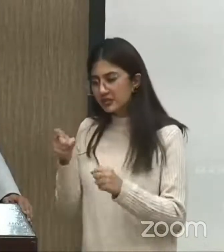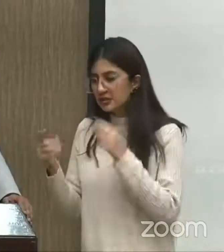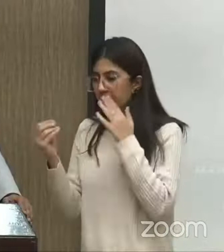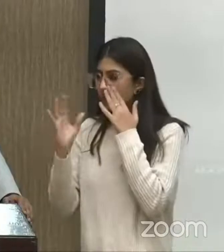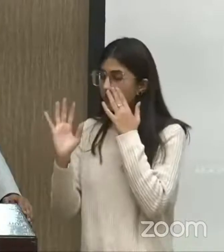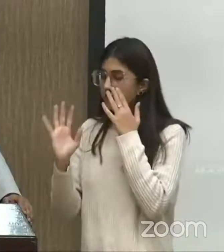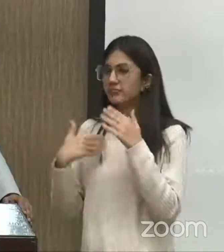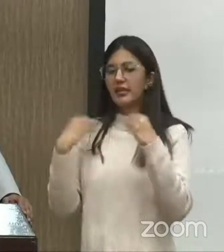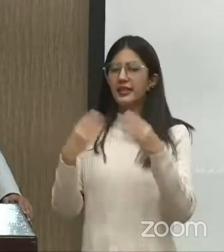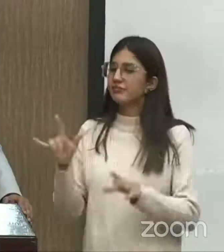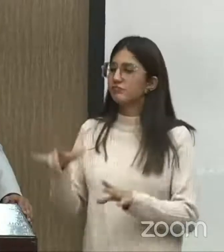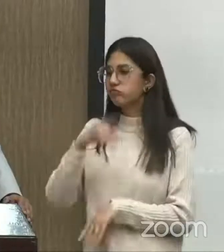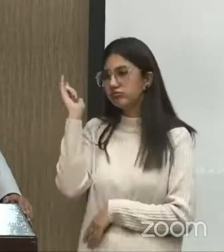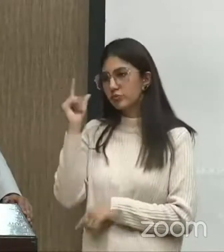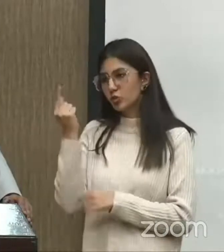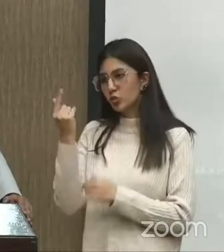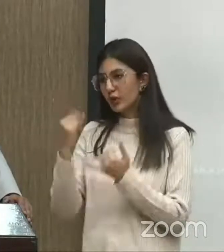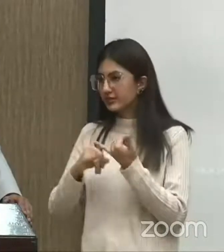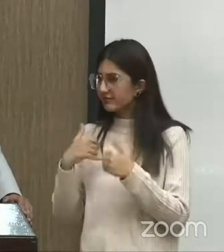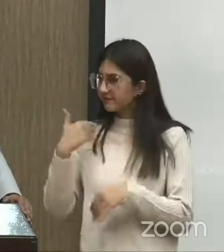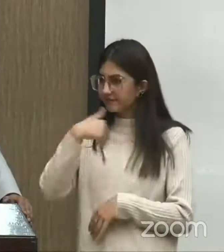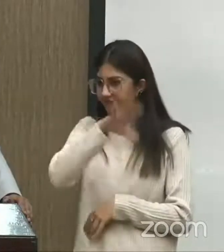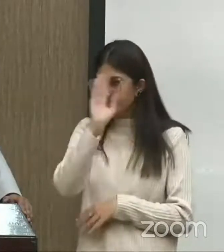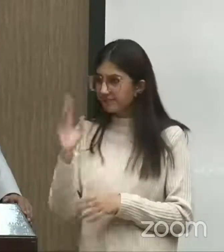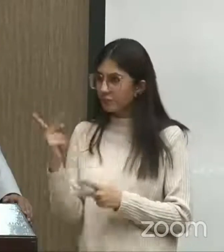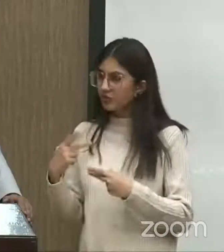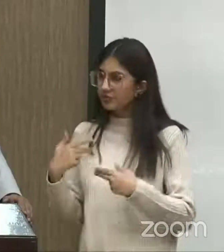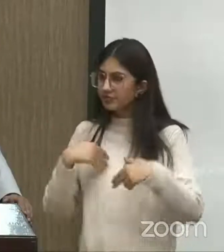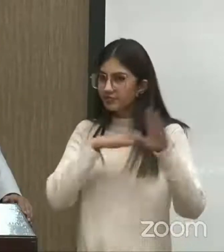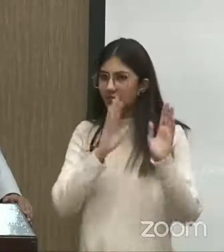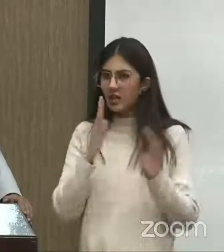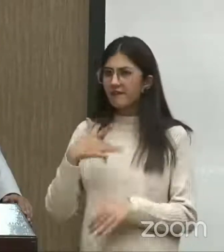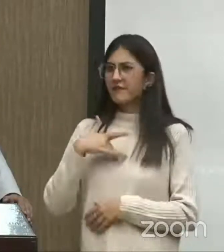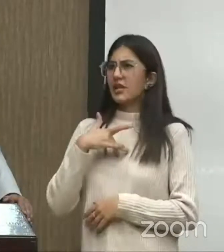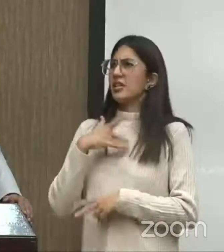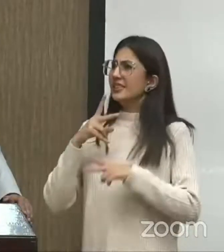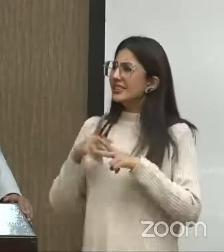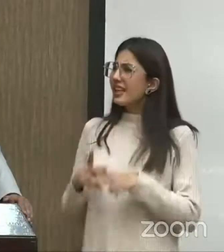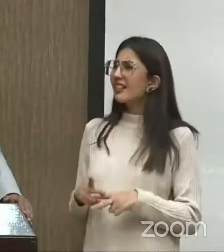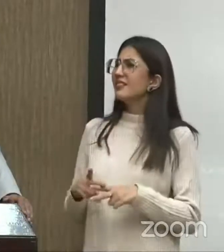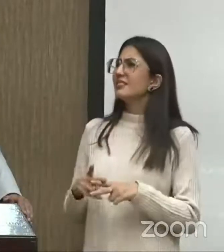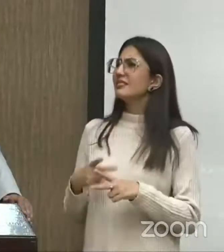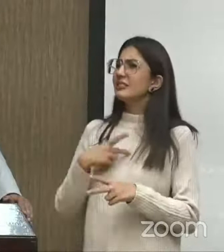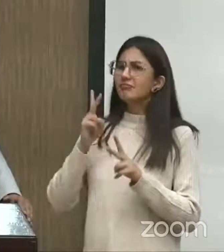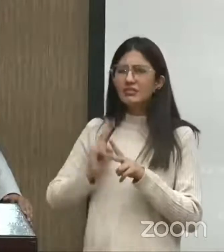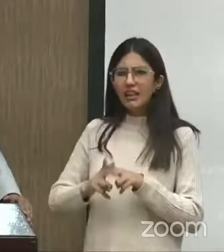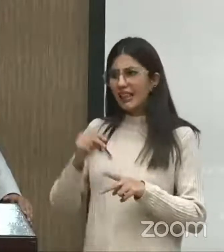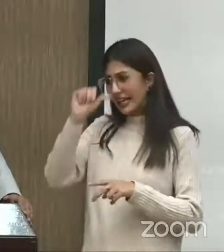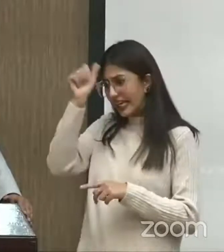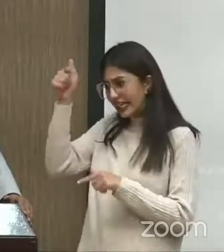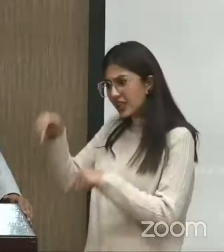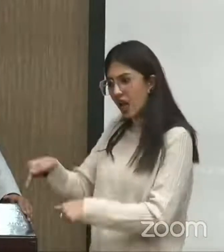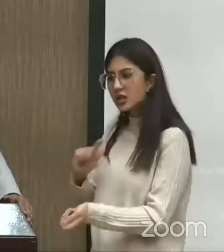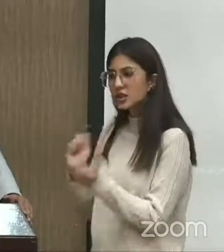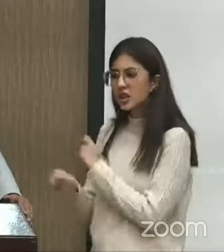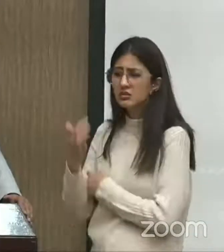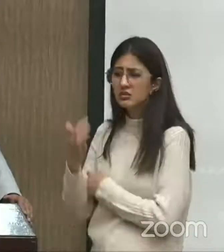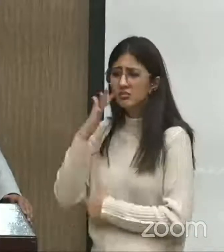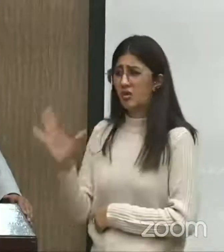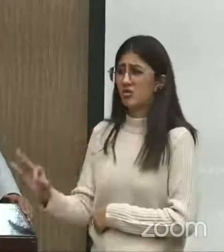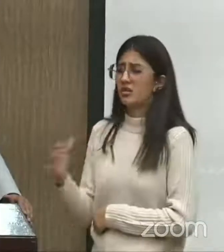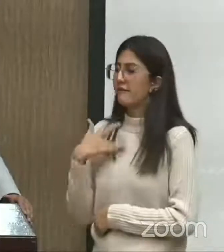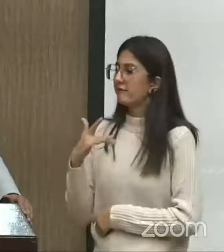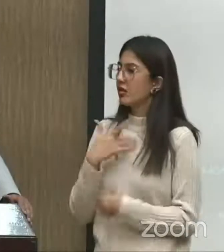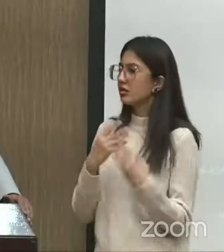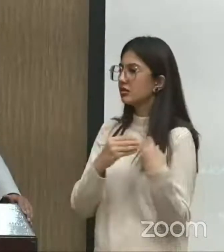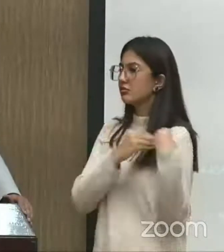US. But I still believe, for me, it's a moral obligation to drive change in this country. And so I've been running